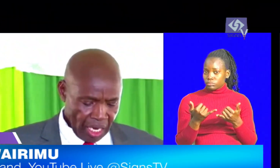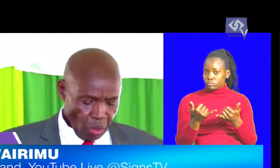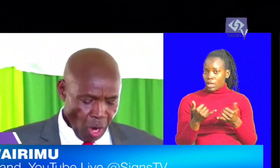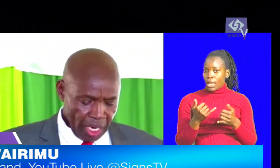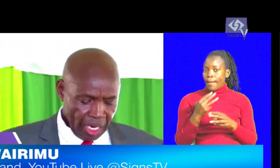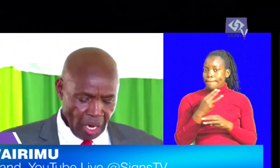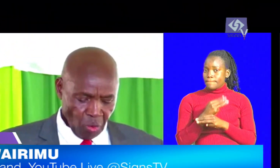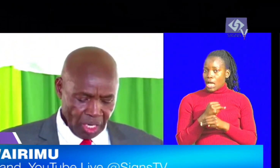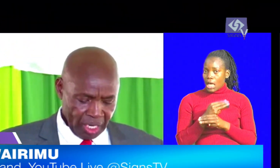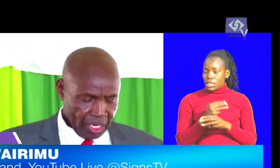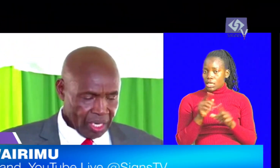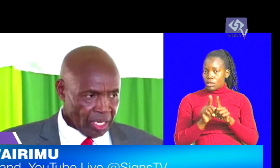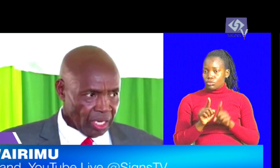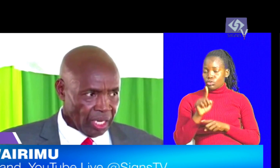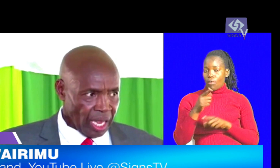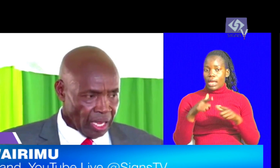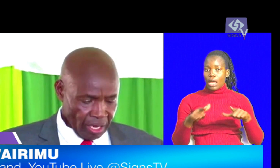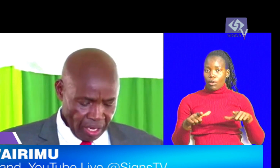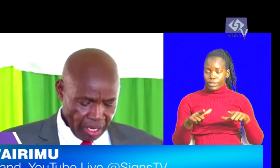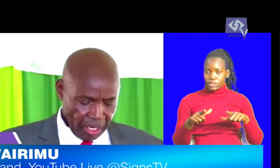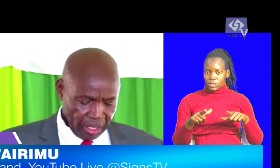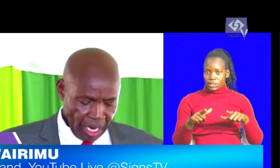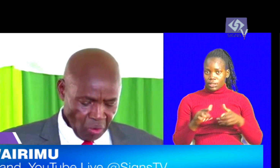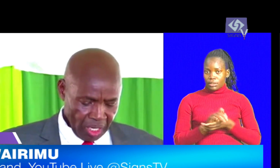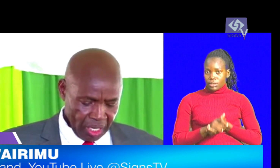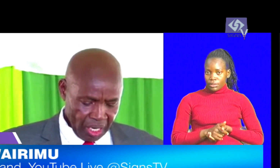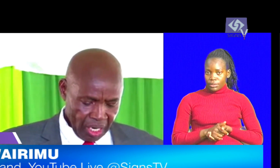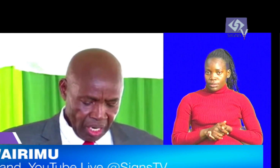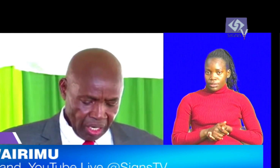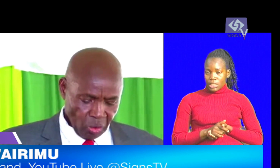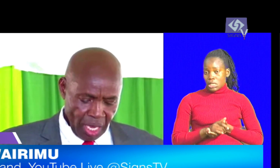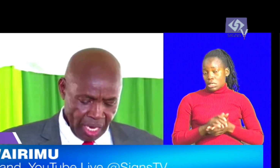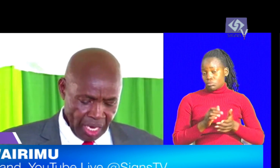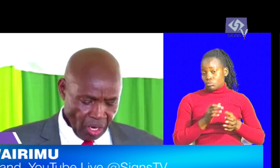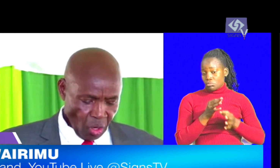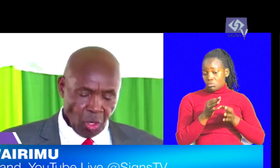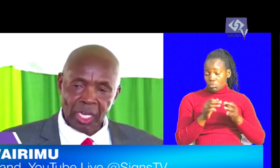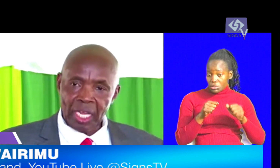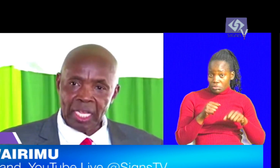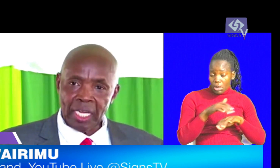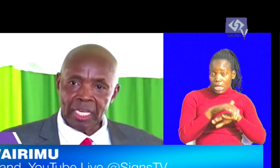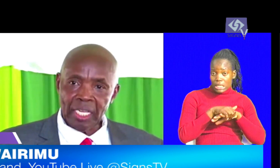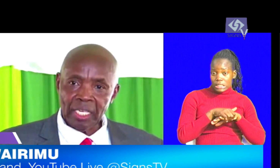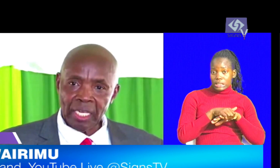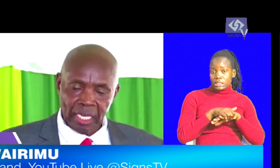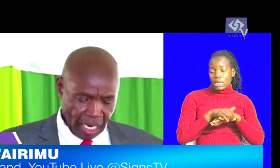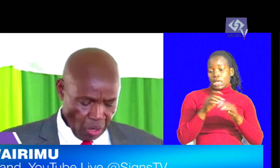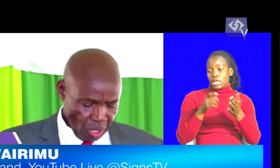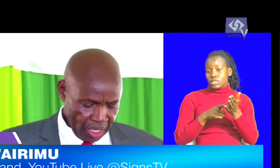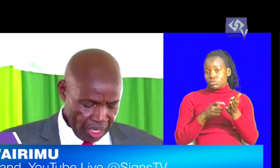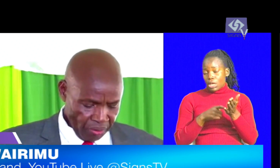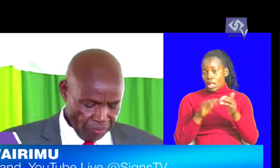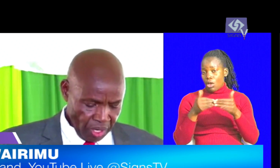and one language, either English language, Kiswahili, or Kenyan Sign Language.